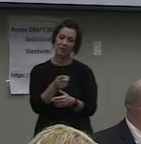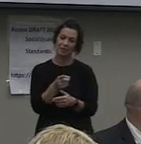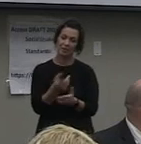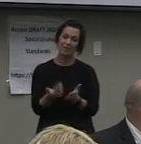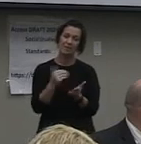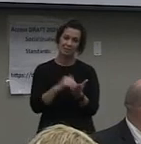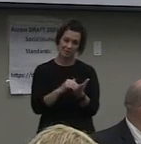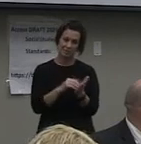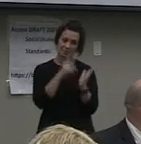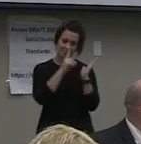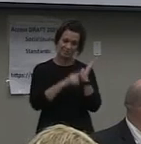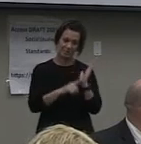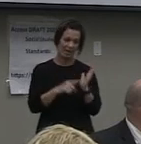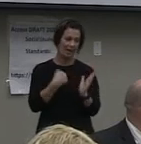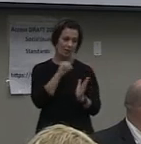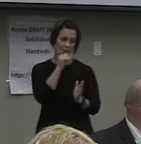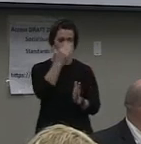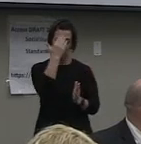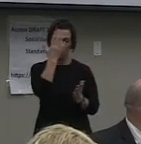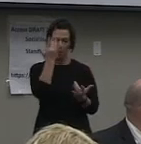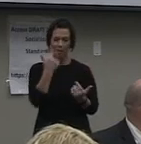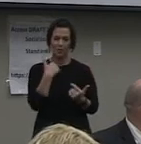why we're not using the room out there